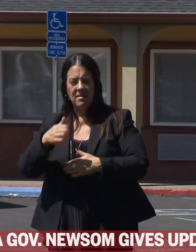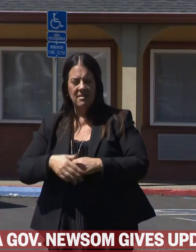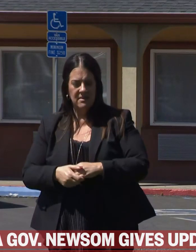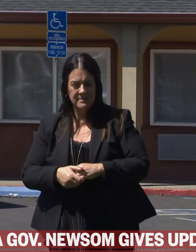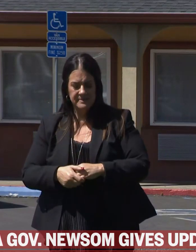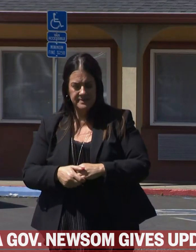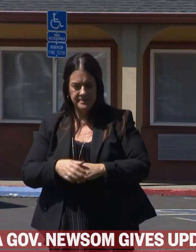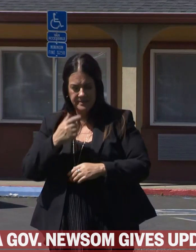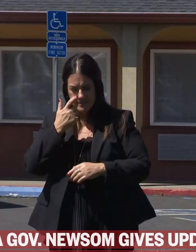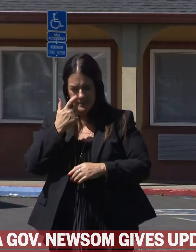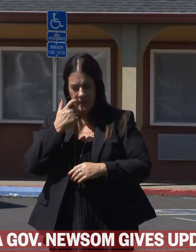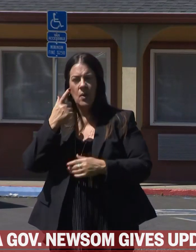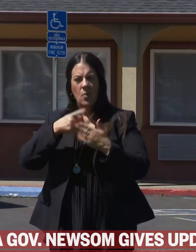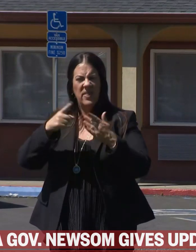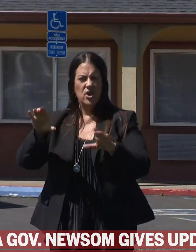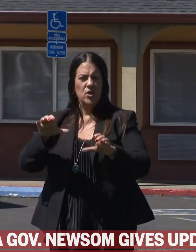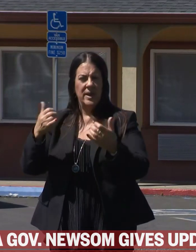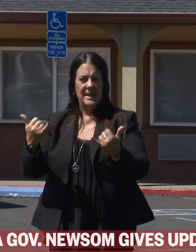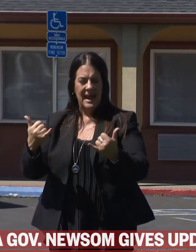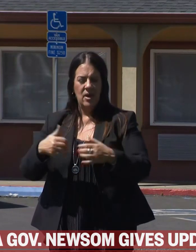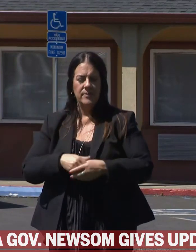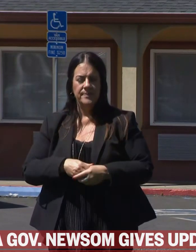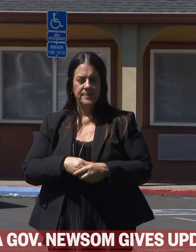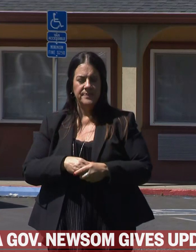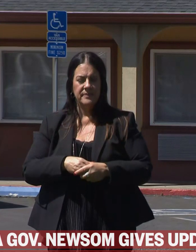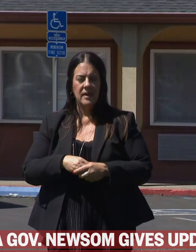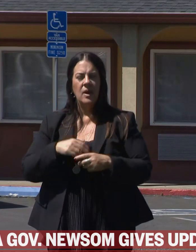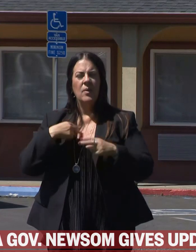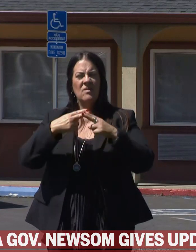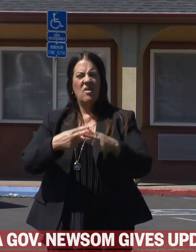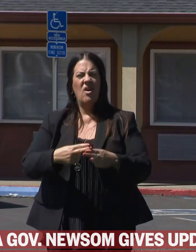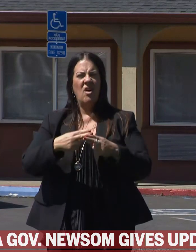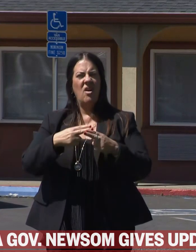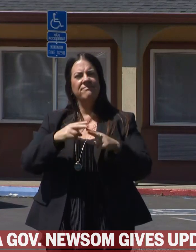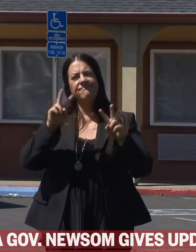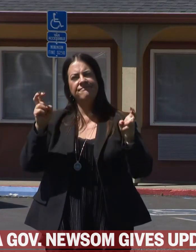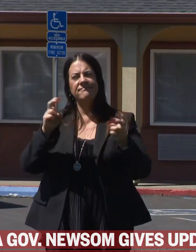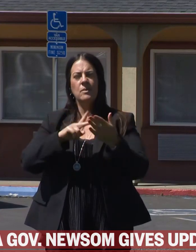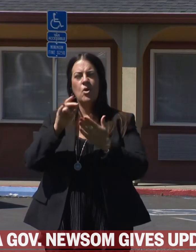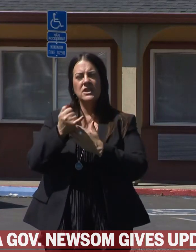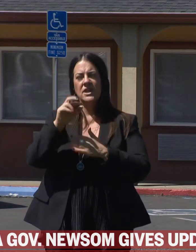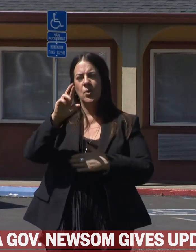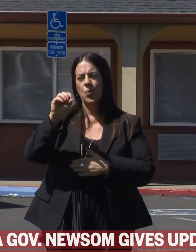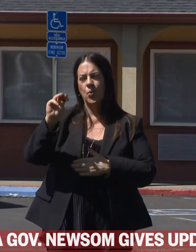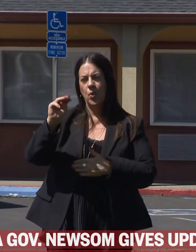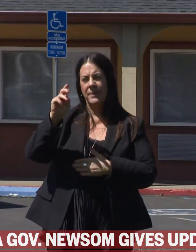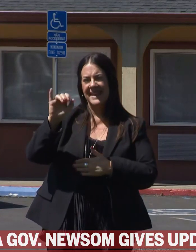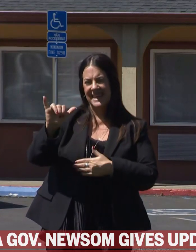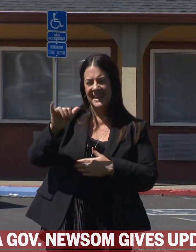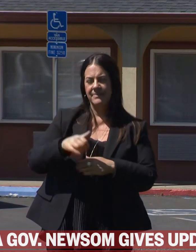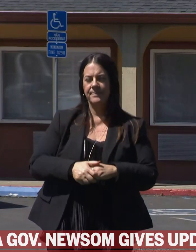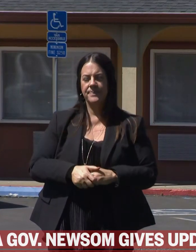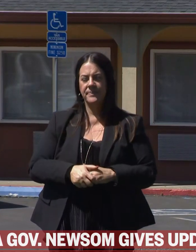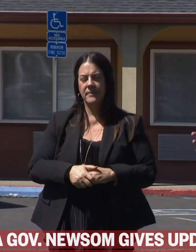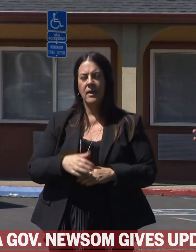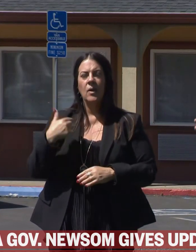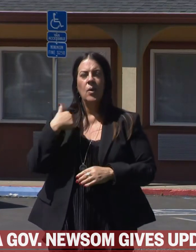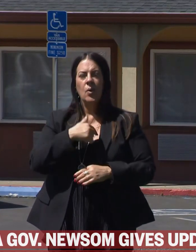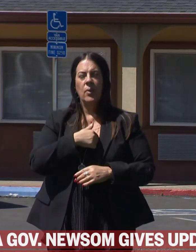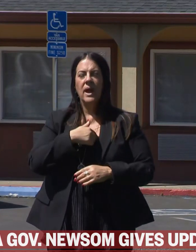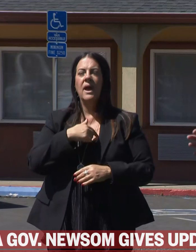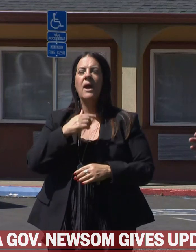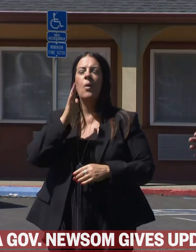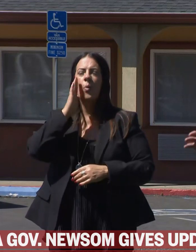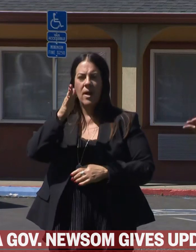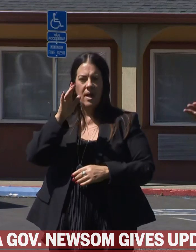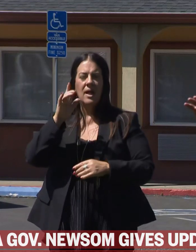specific to what we call Project Room Key, which is this program, 15,000 units that we will